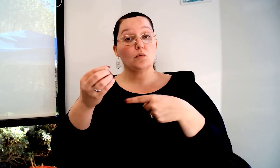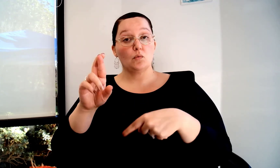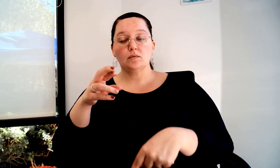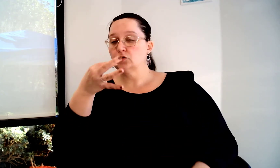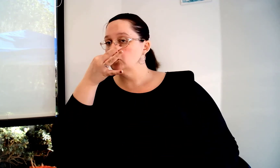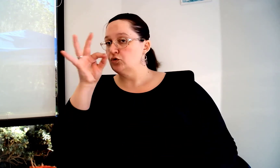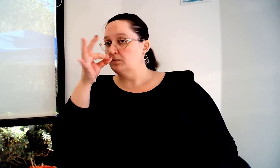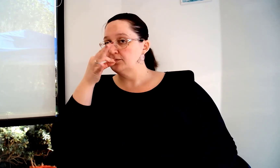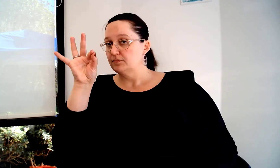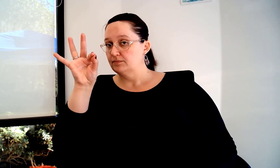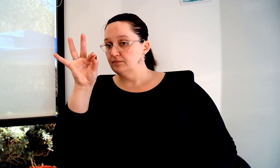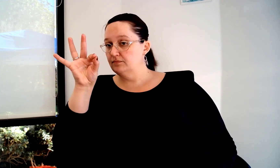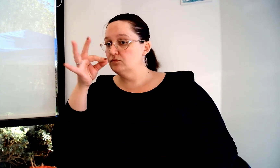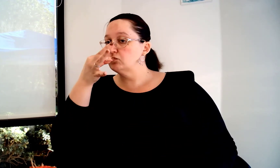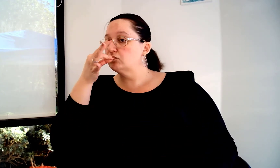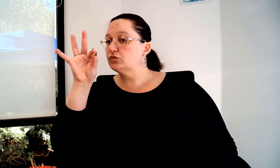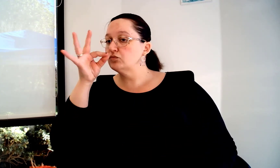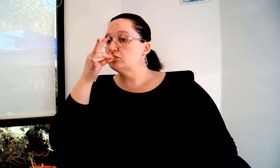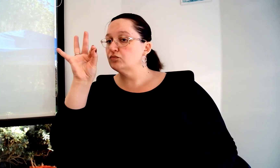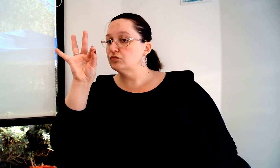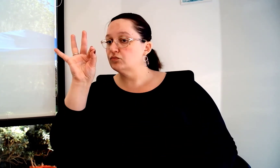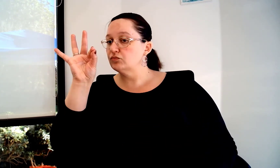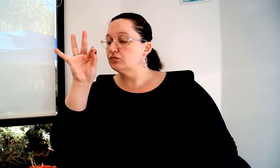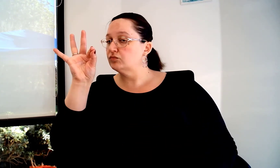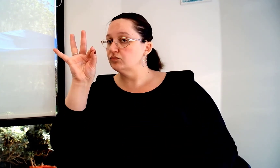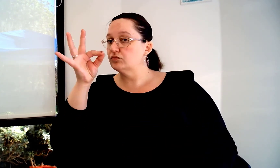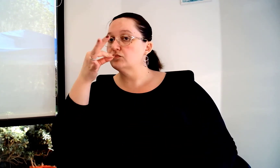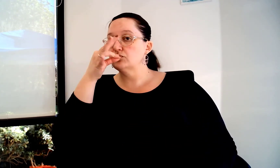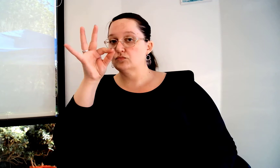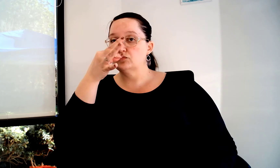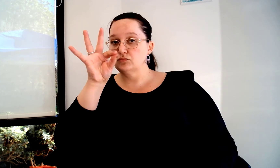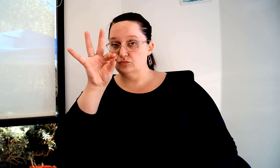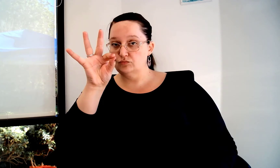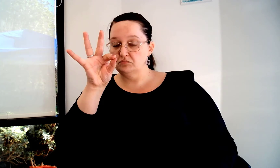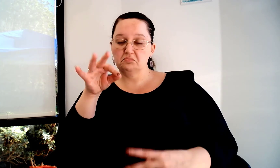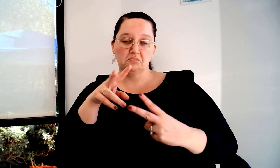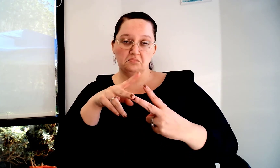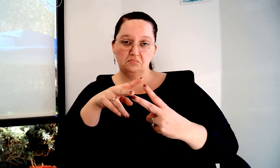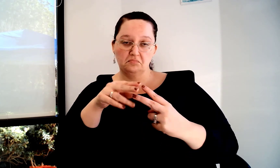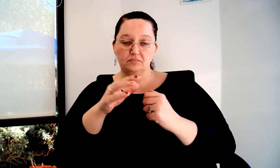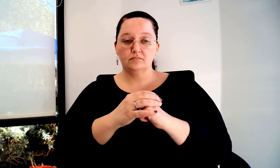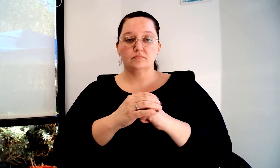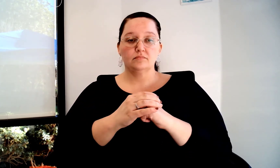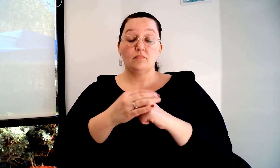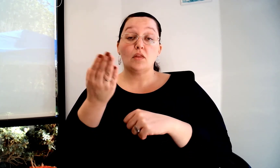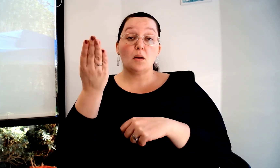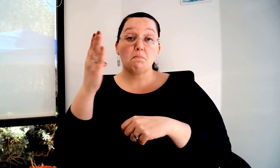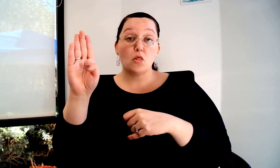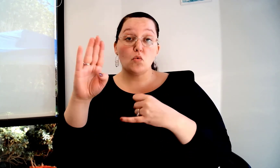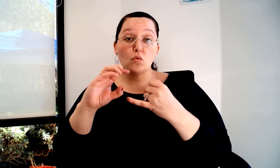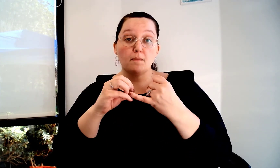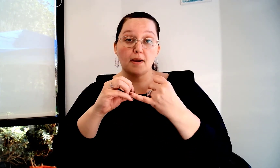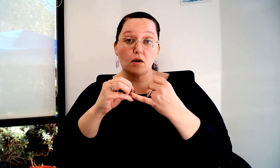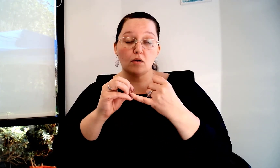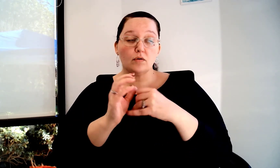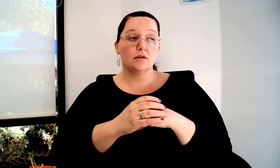index, dominant O, or strawberry, an F pulling from your mouth. Either one of these works. You can